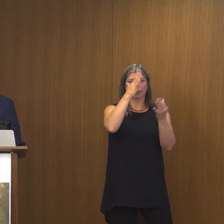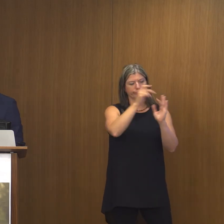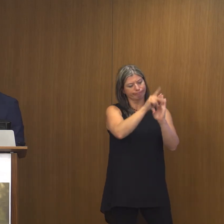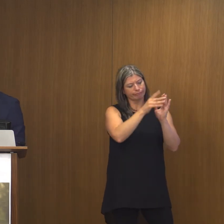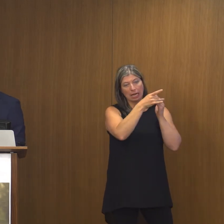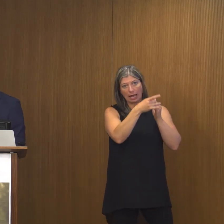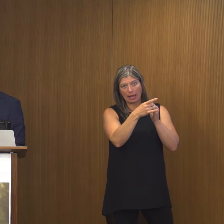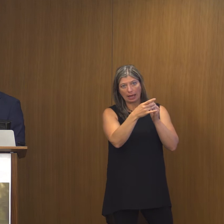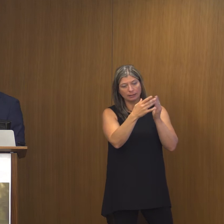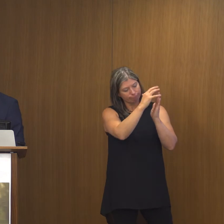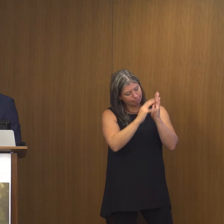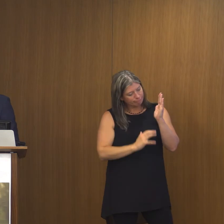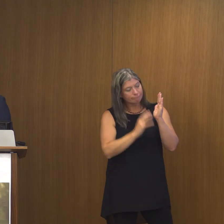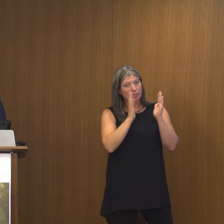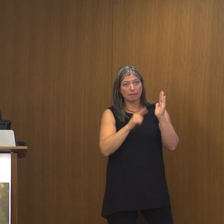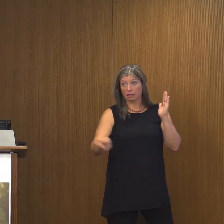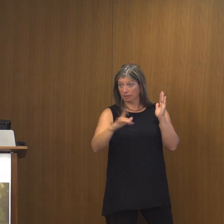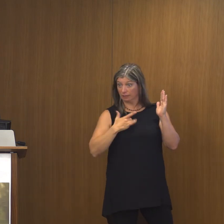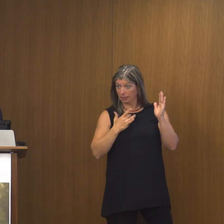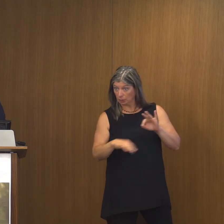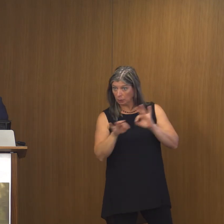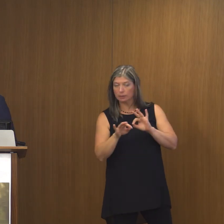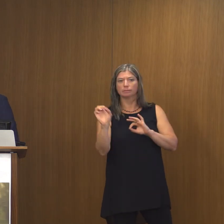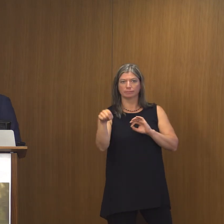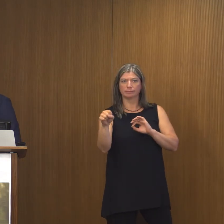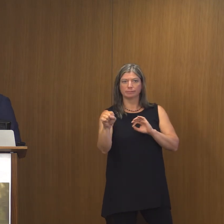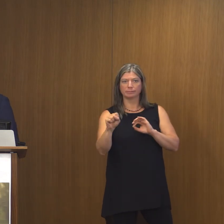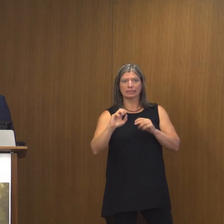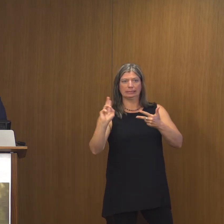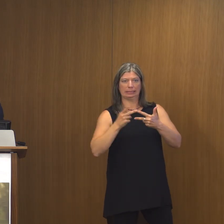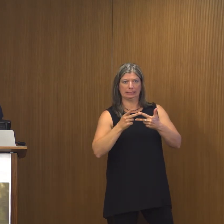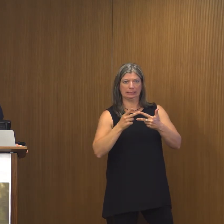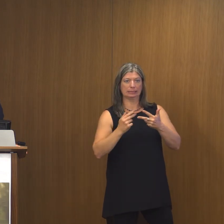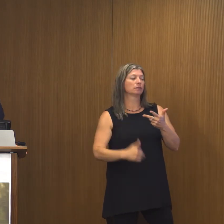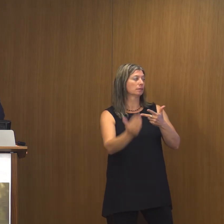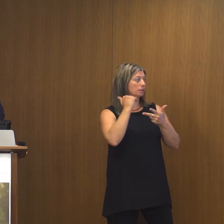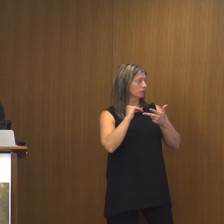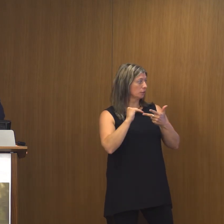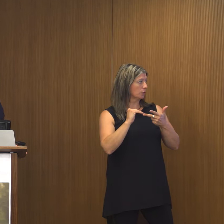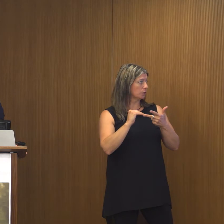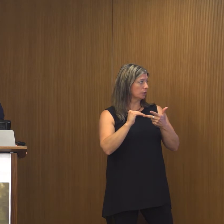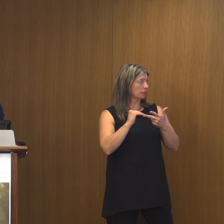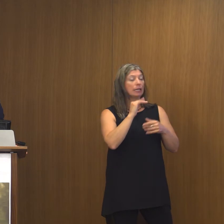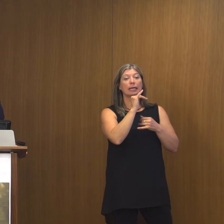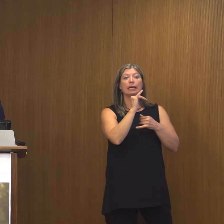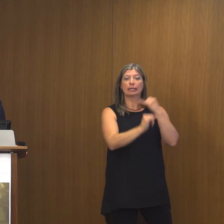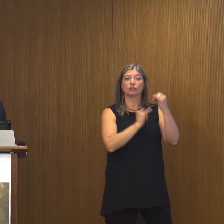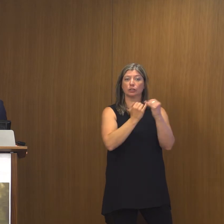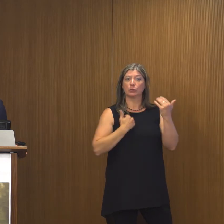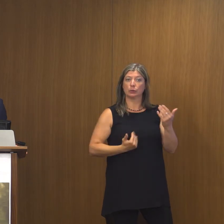both organizations and parents. The third high-ranking solution was that using international rights guidelines to